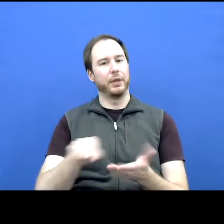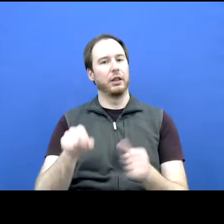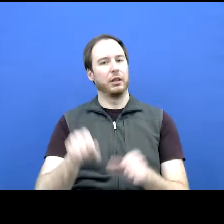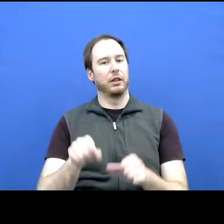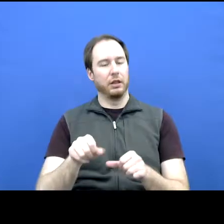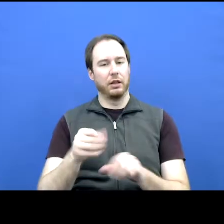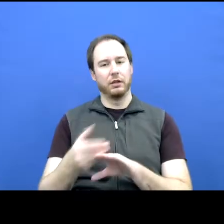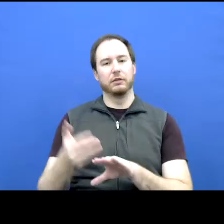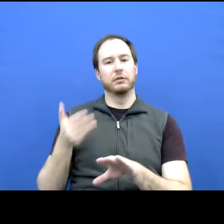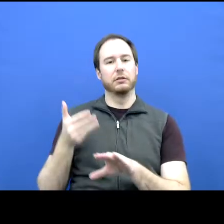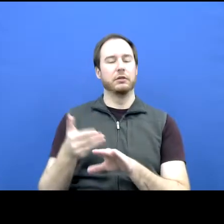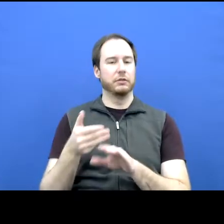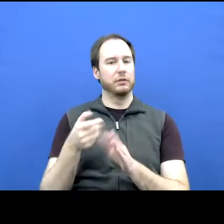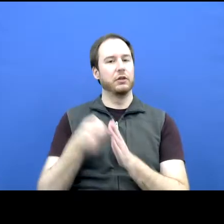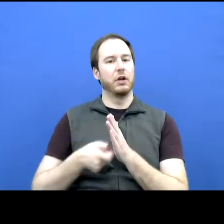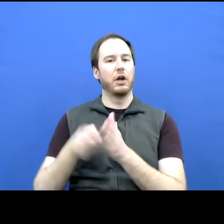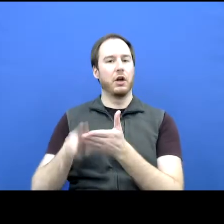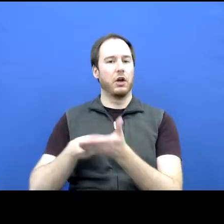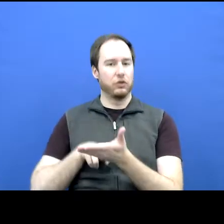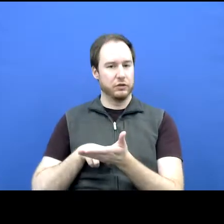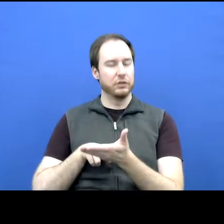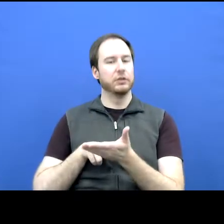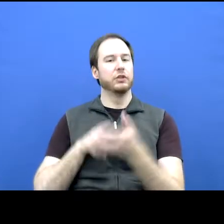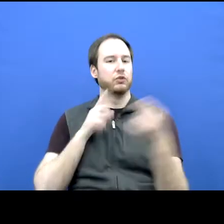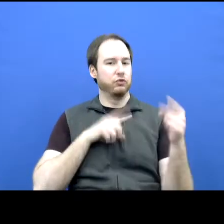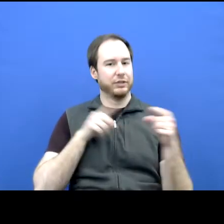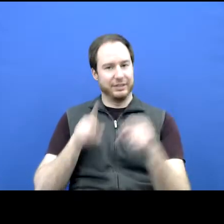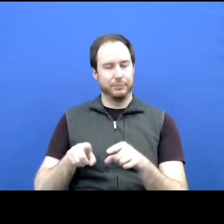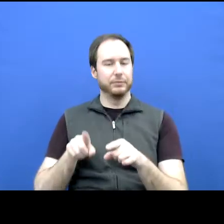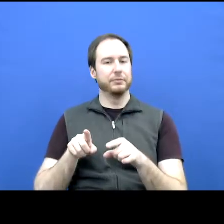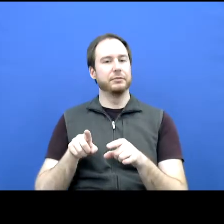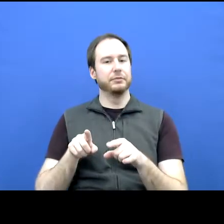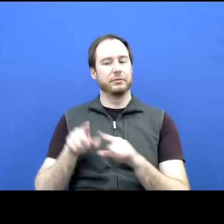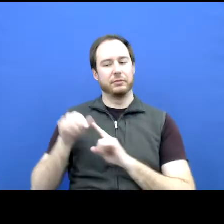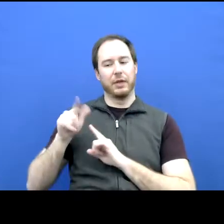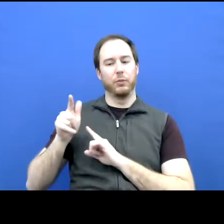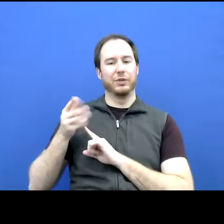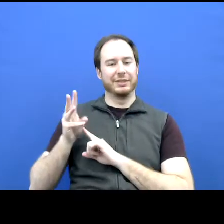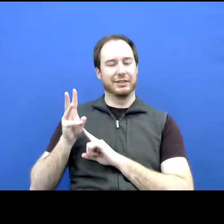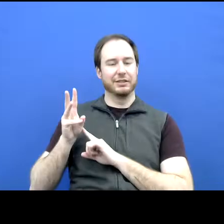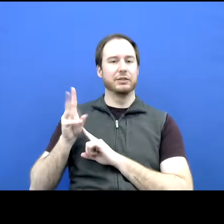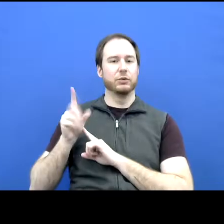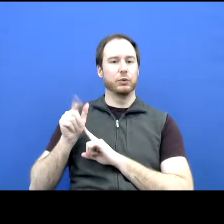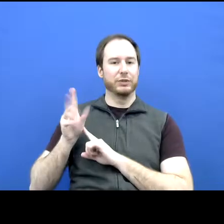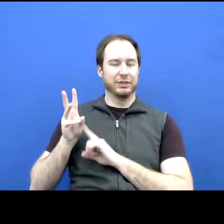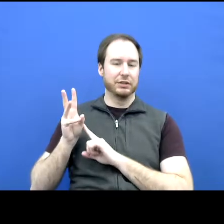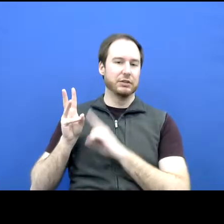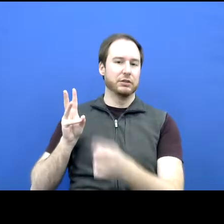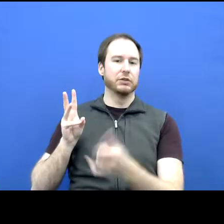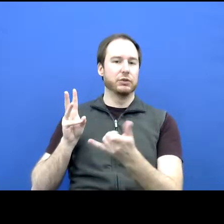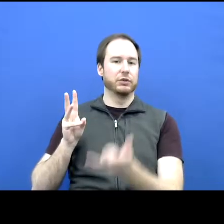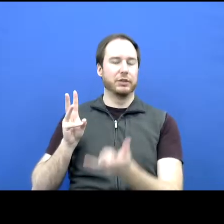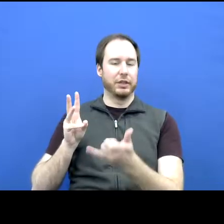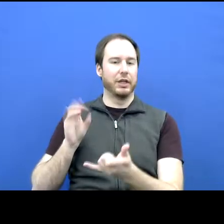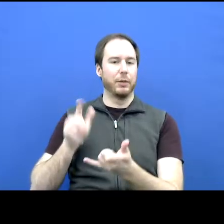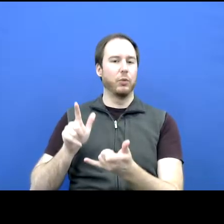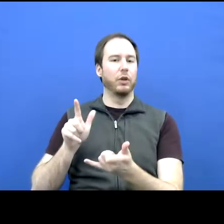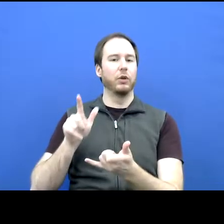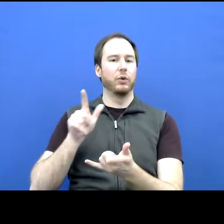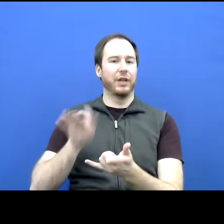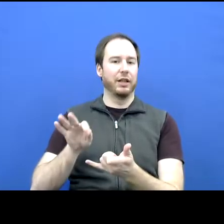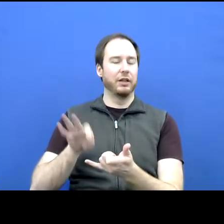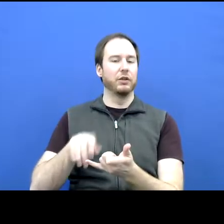payable and any associated contracts or agreements for April 16th, 2026 through today,